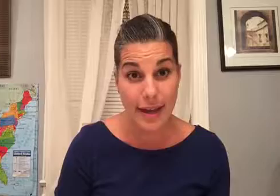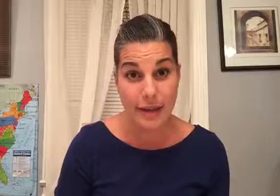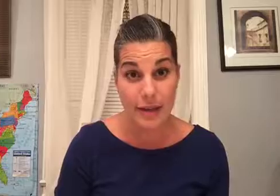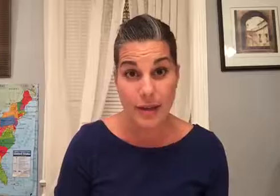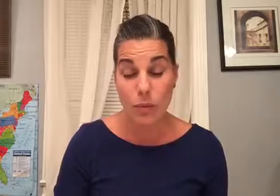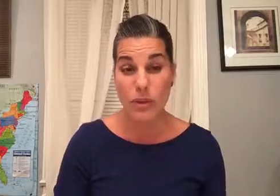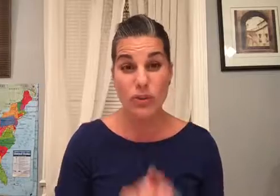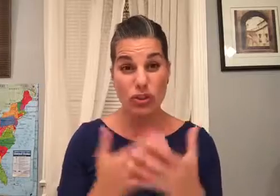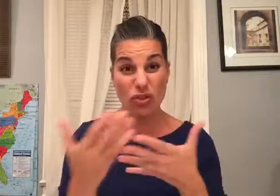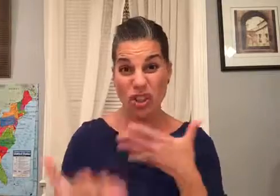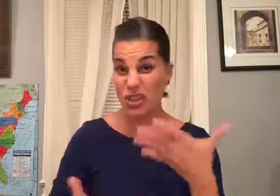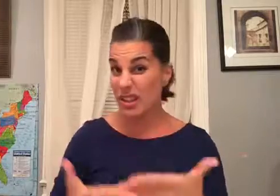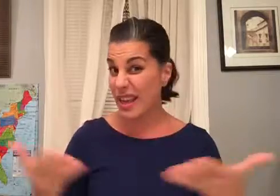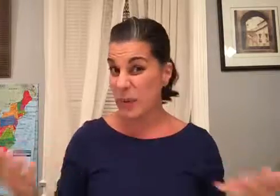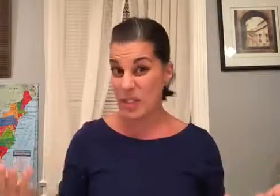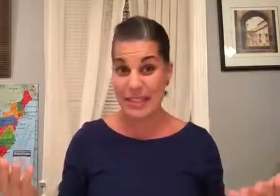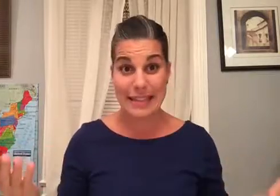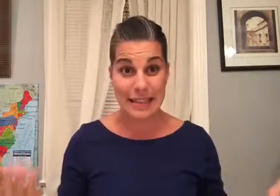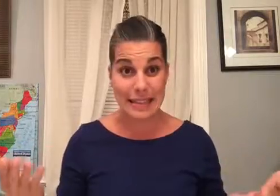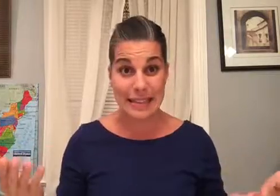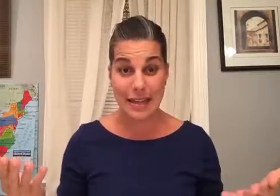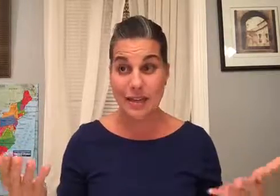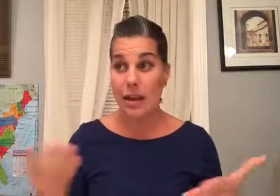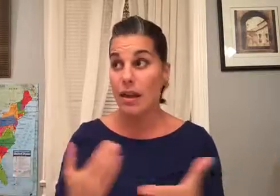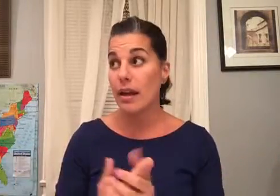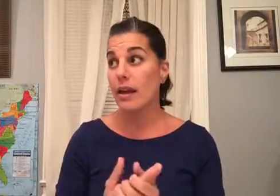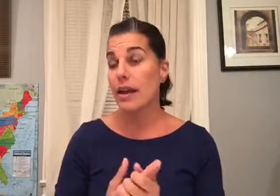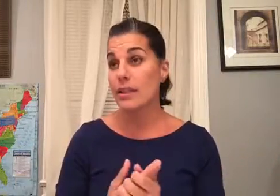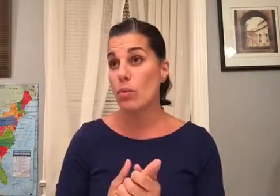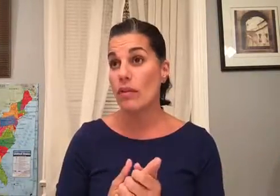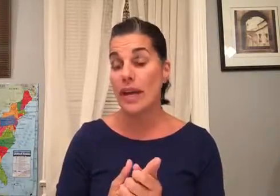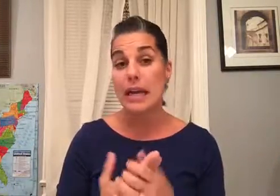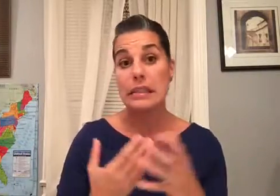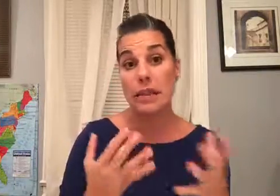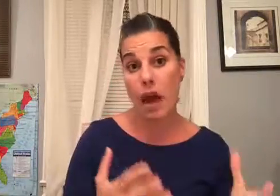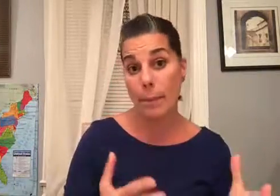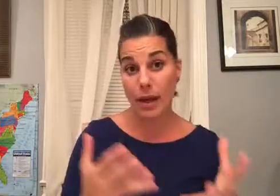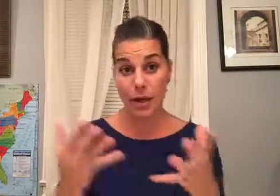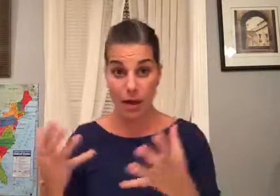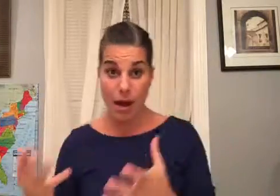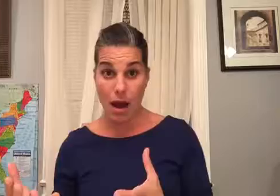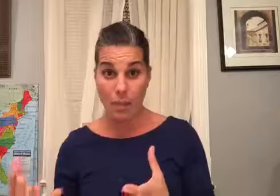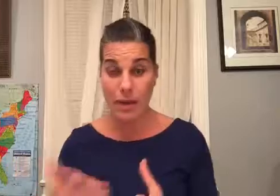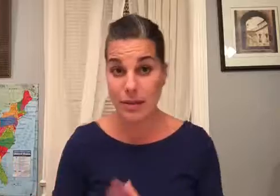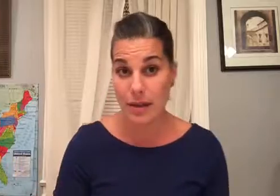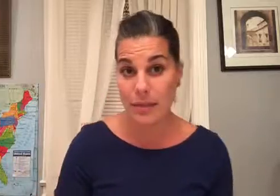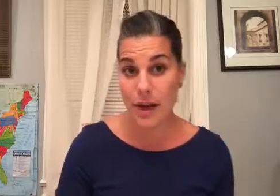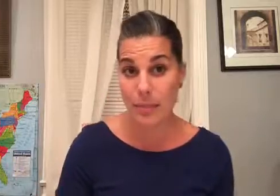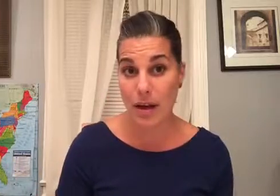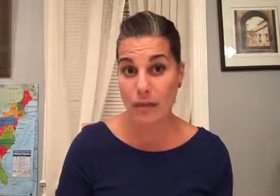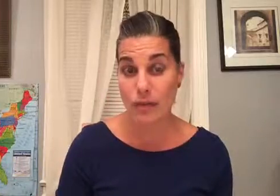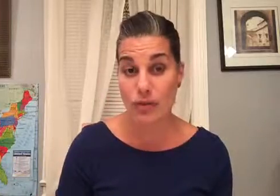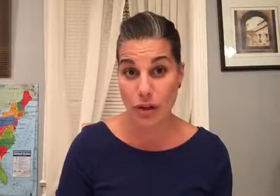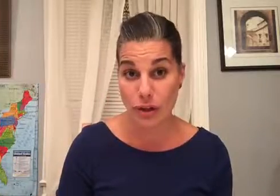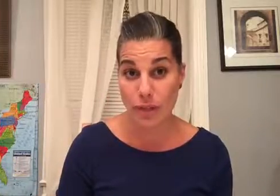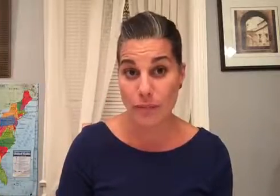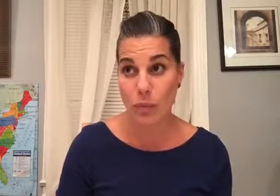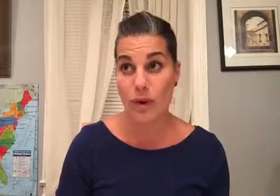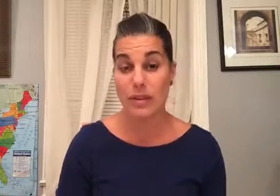ASL. When you're structuring the language in sentences, it's more of a topic, common type of structure where it's